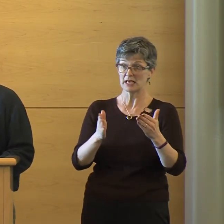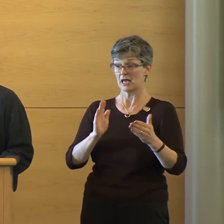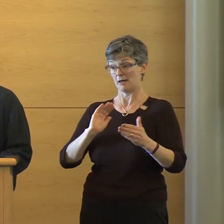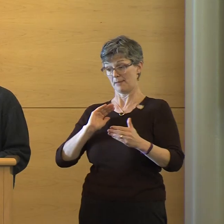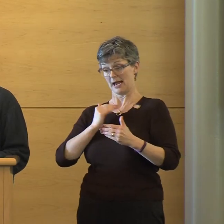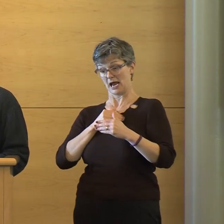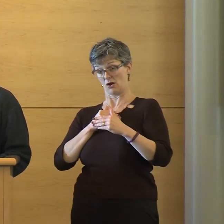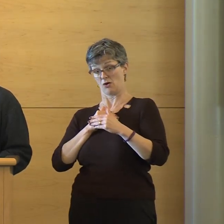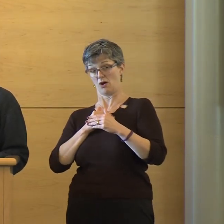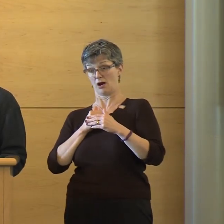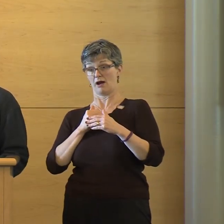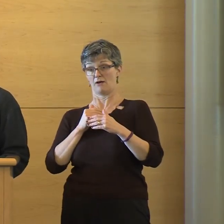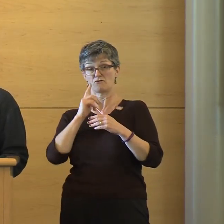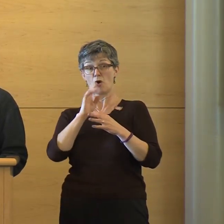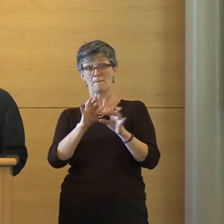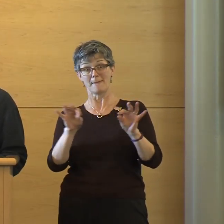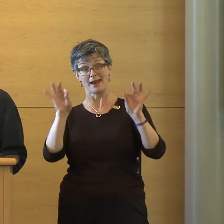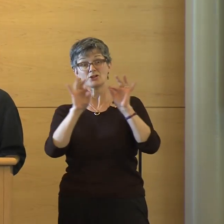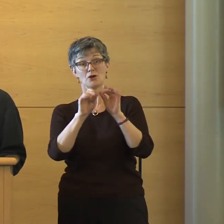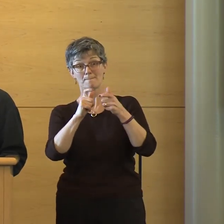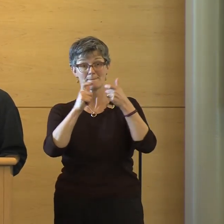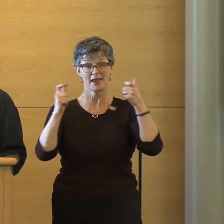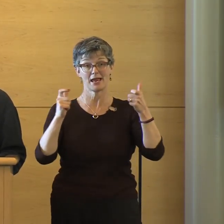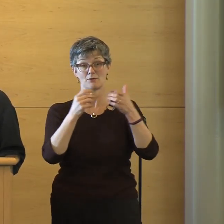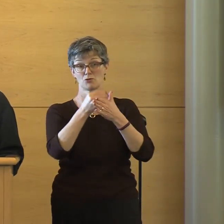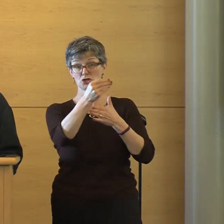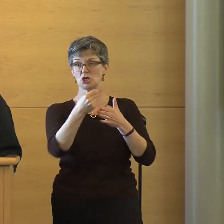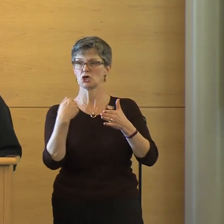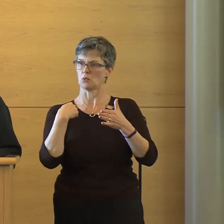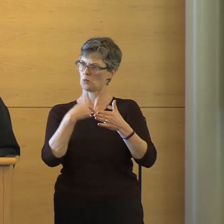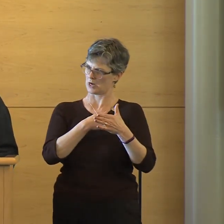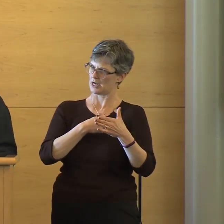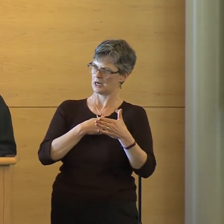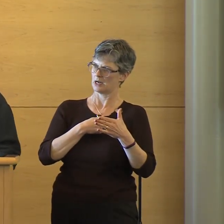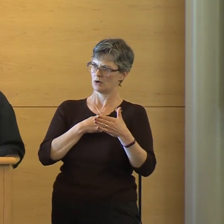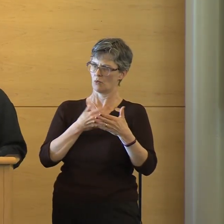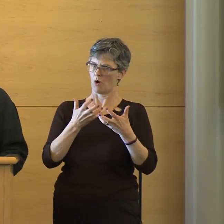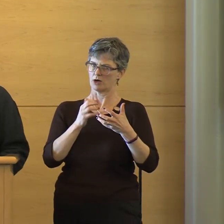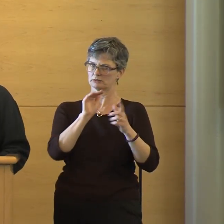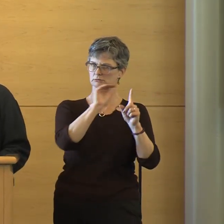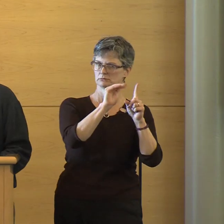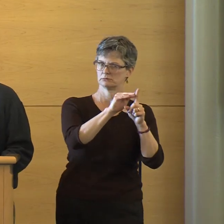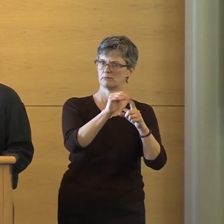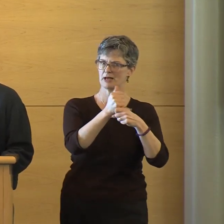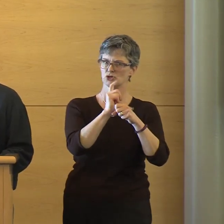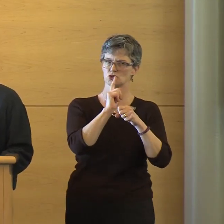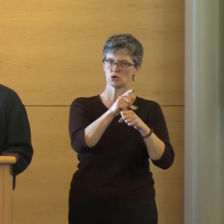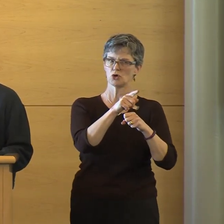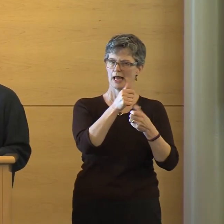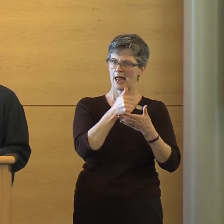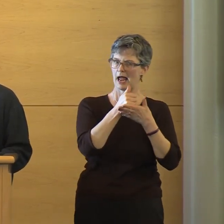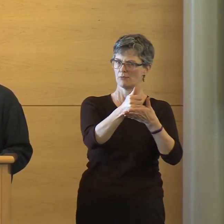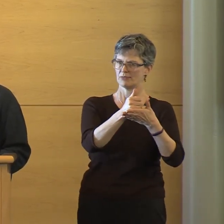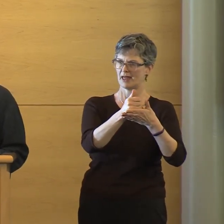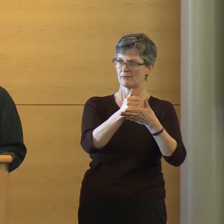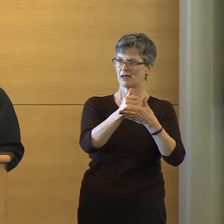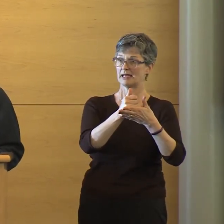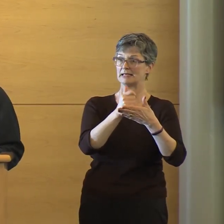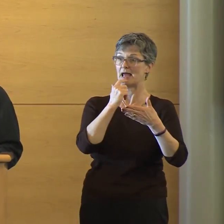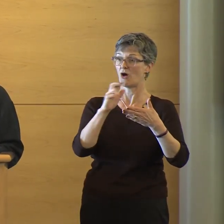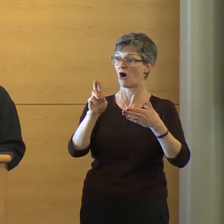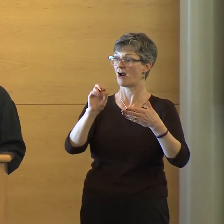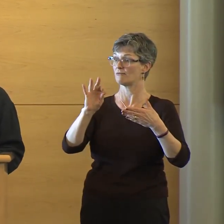then when they come back with a response, you know, that's kind of the tricky part because there's so many things that are purchased. But